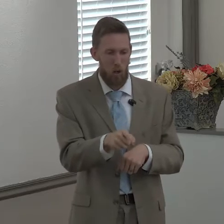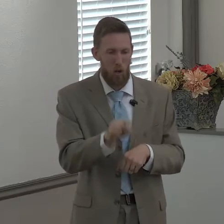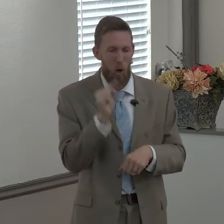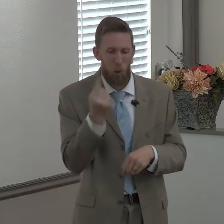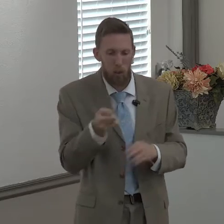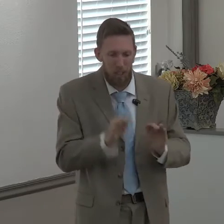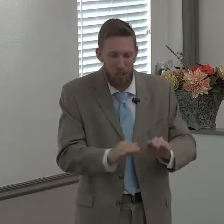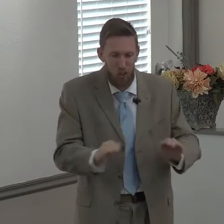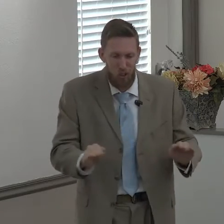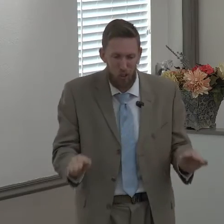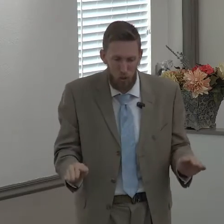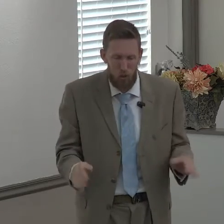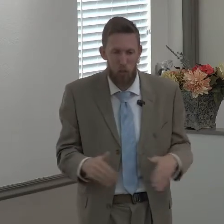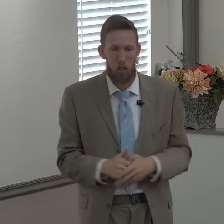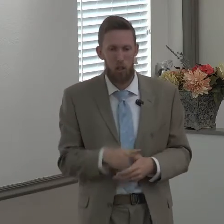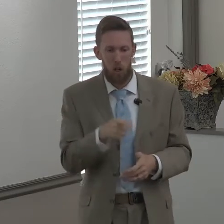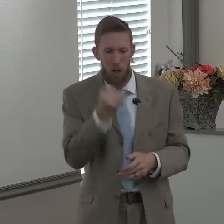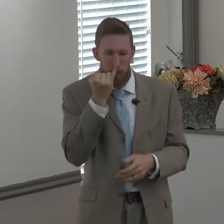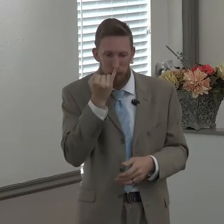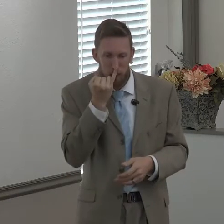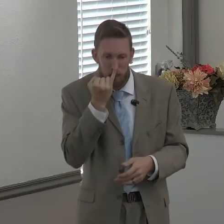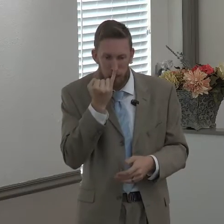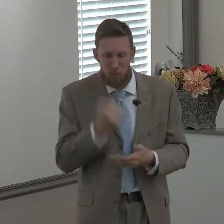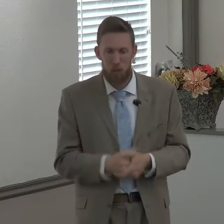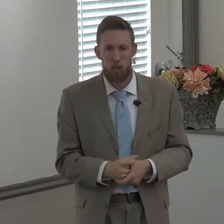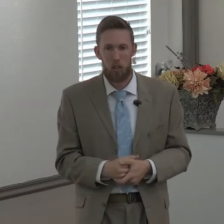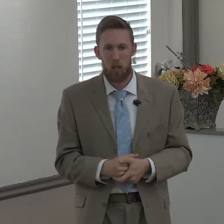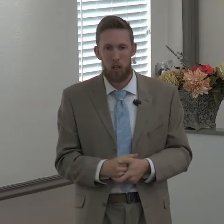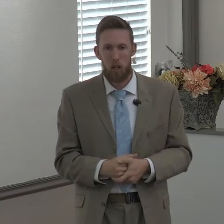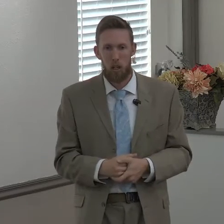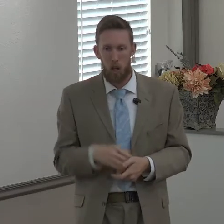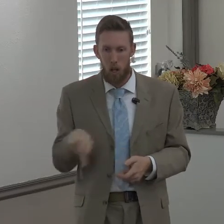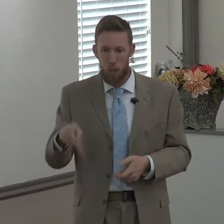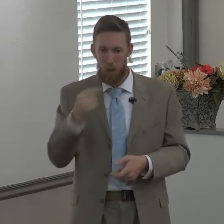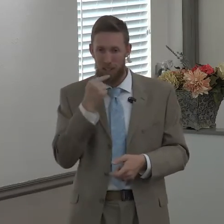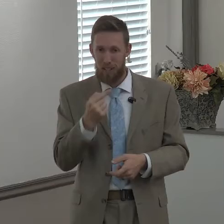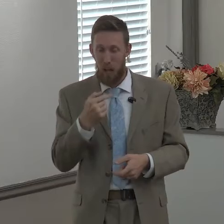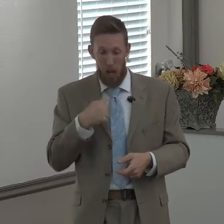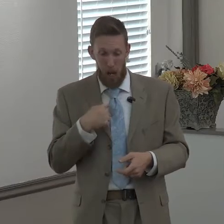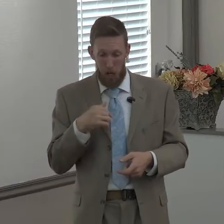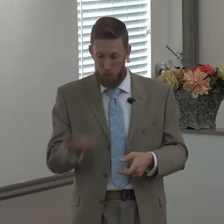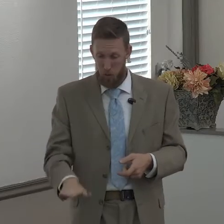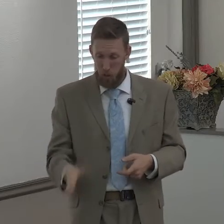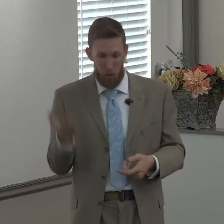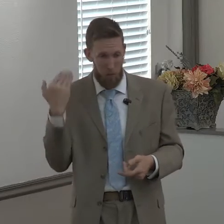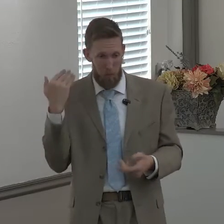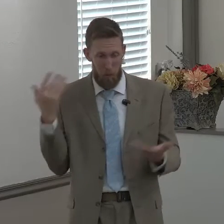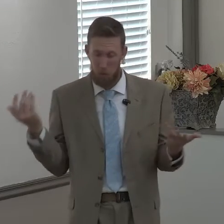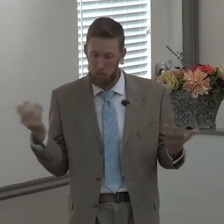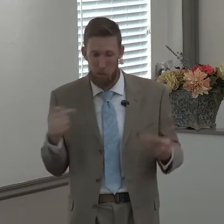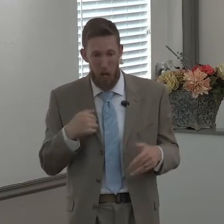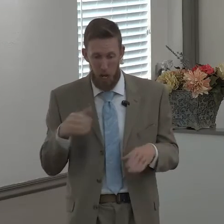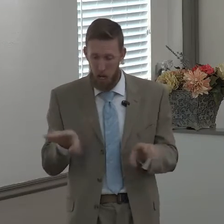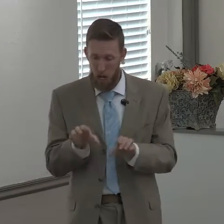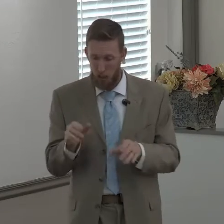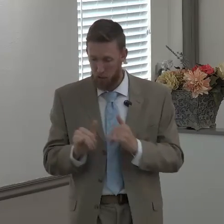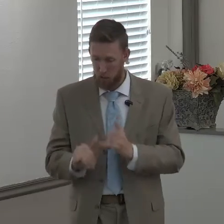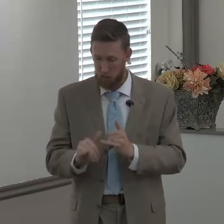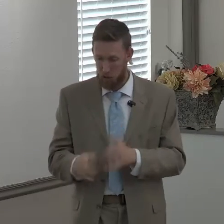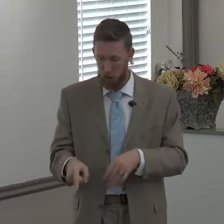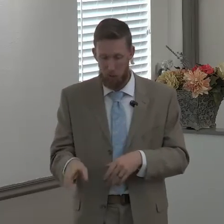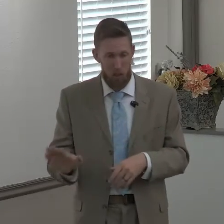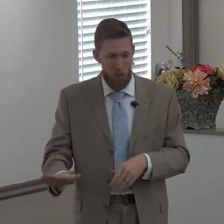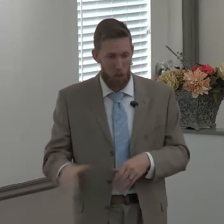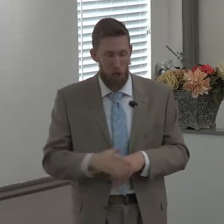when I became a man, I put away childish things. What do you think he was telling these believers? He was telling them, he was telling that church, you're nothing but a bunch of